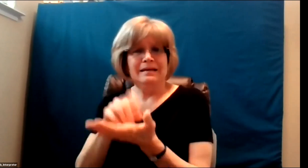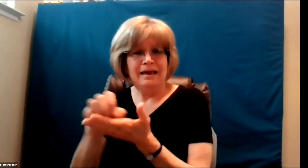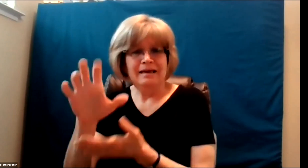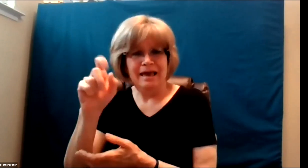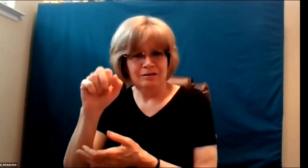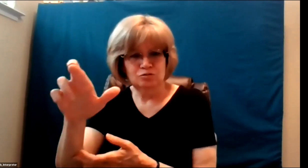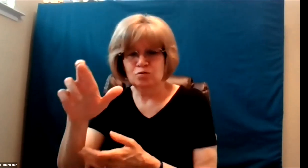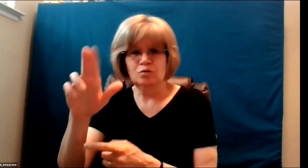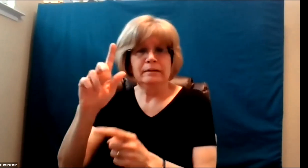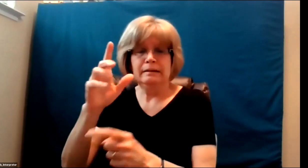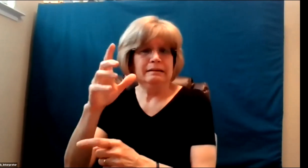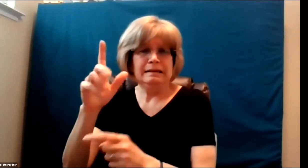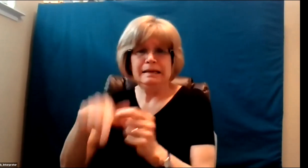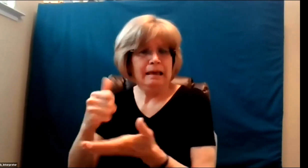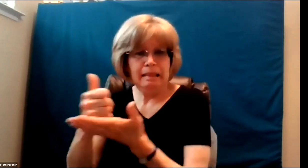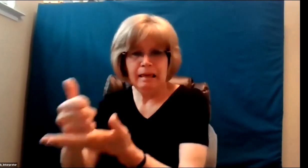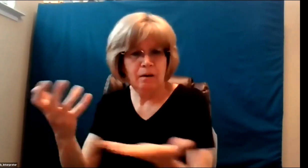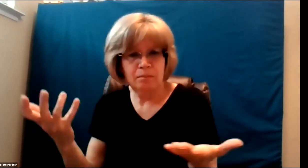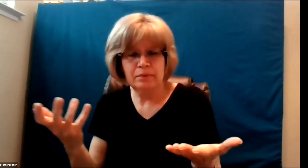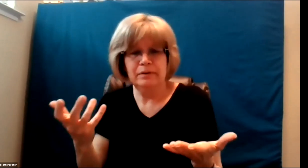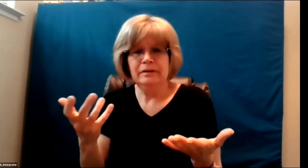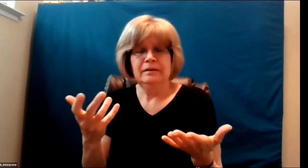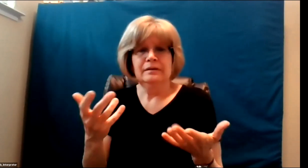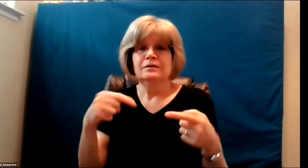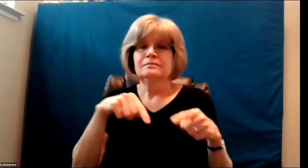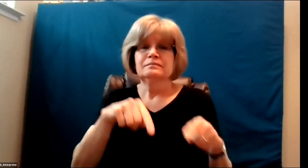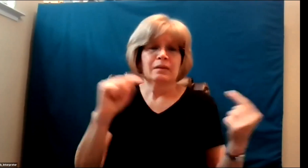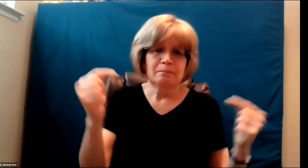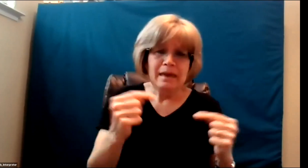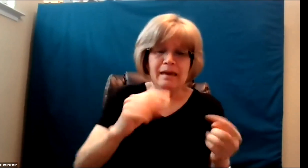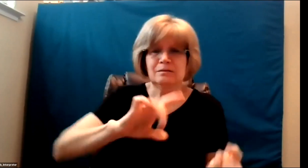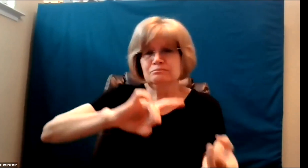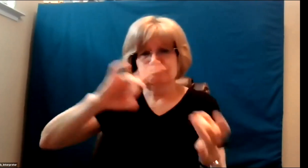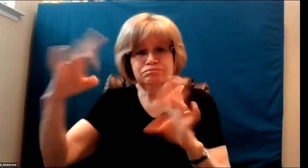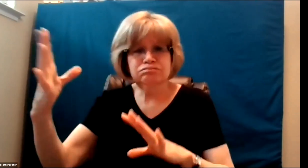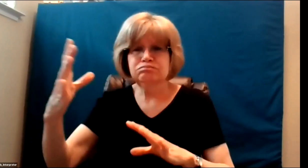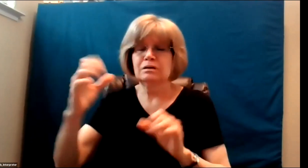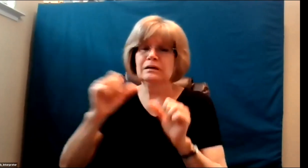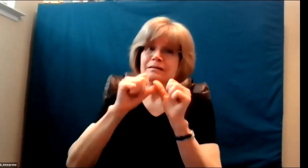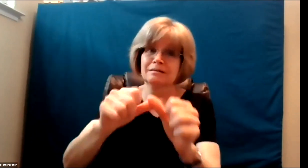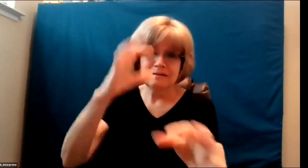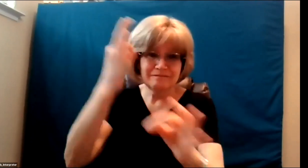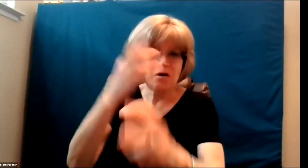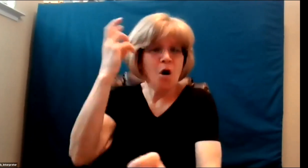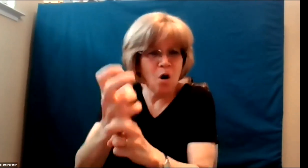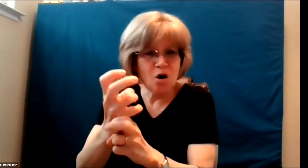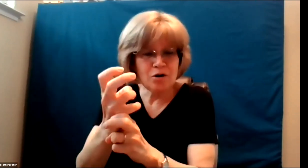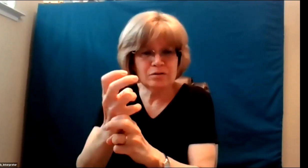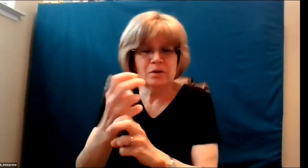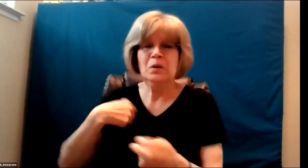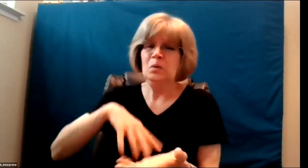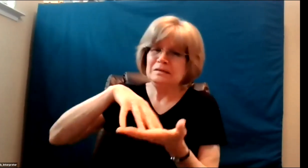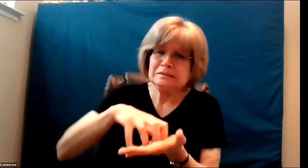them. In the midst of pain or tragedy, keeping faith is so much harder. In our weakness, we cry